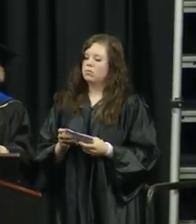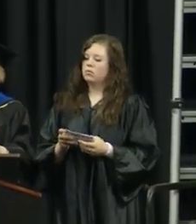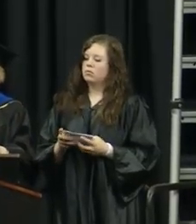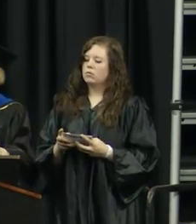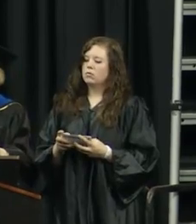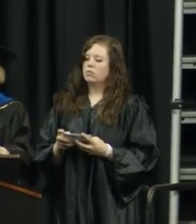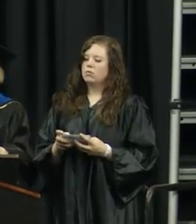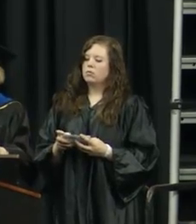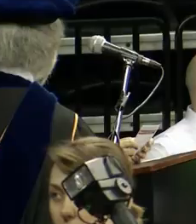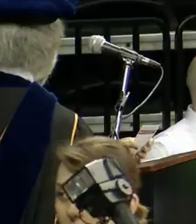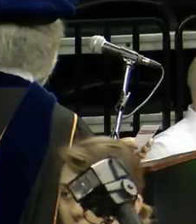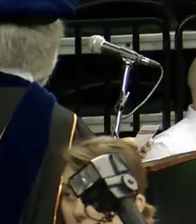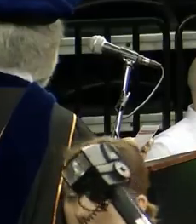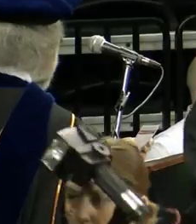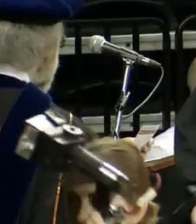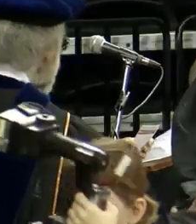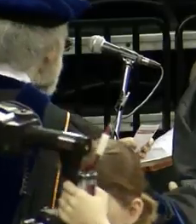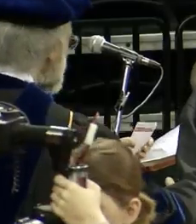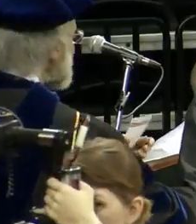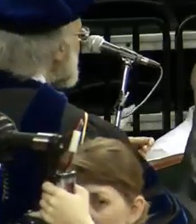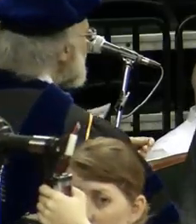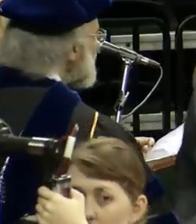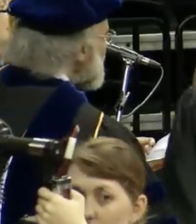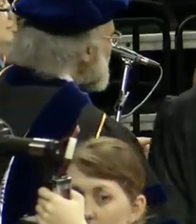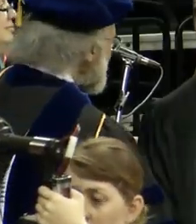Jeffrey Taylor Snyder Tanner.